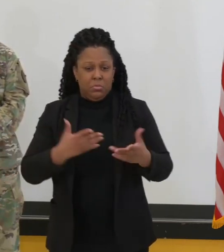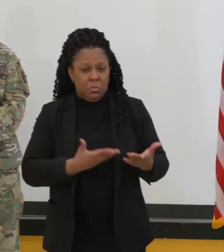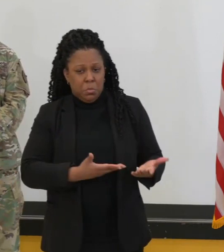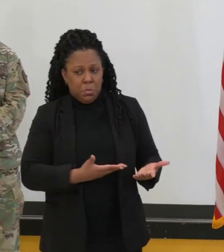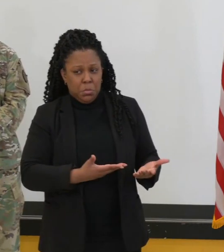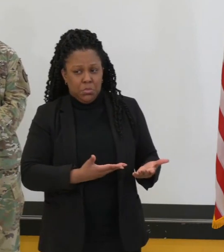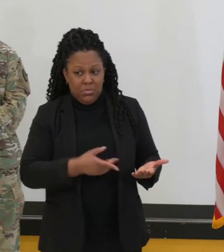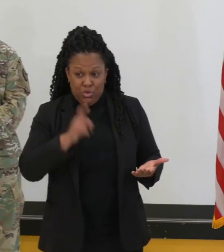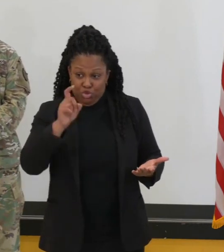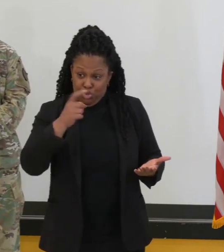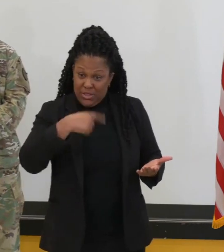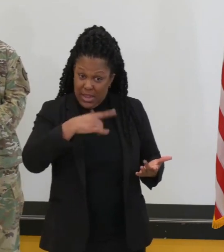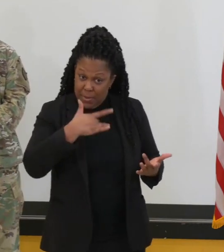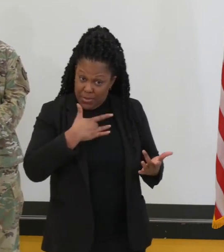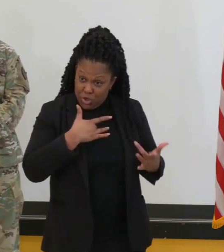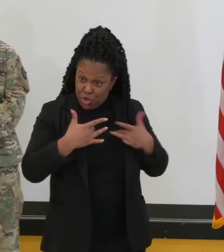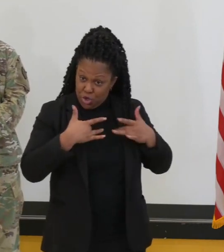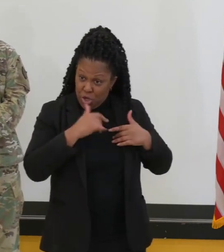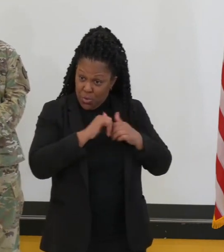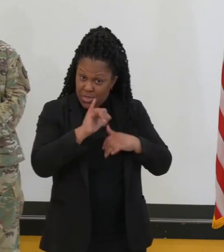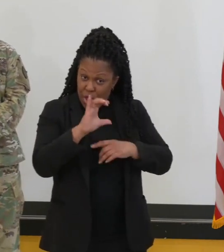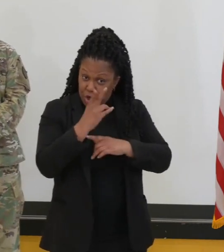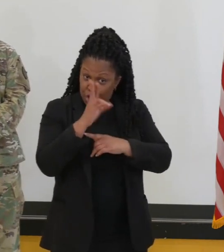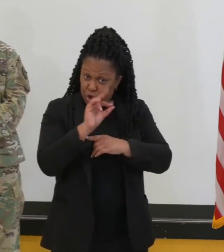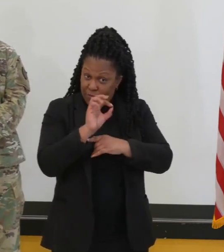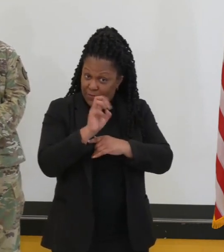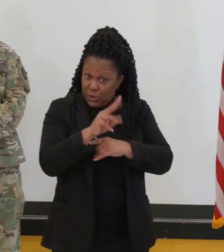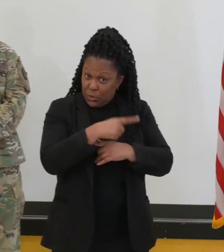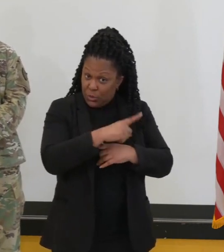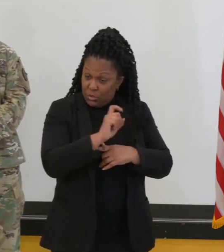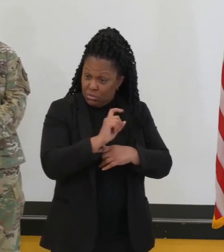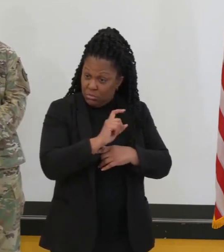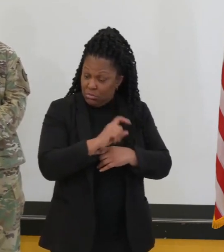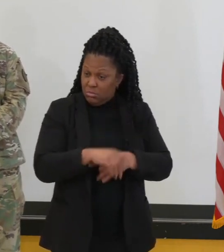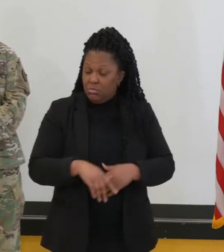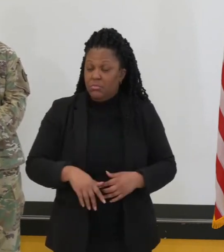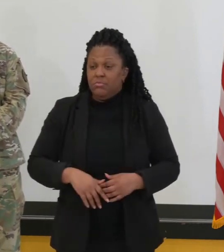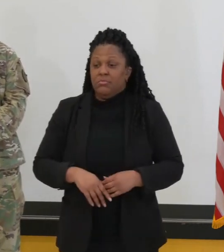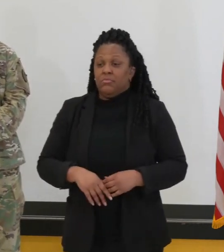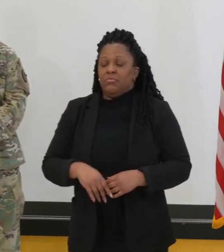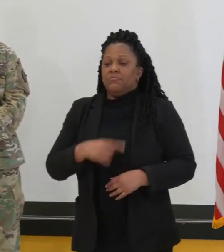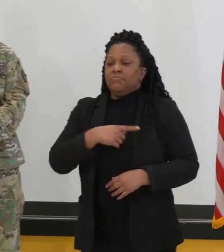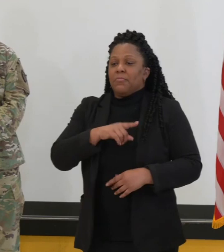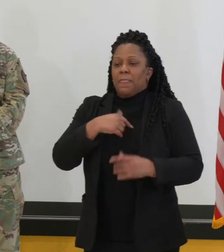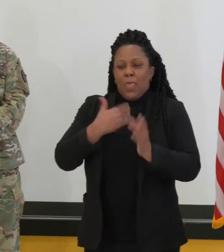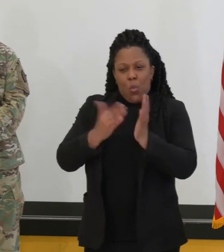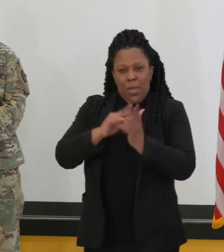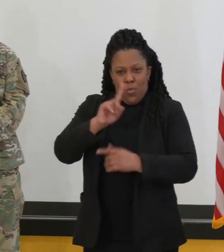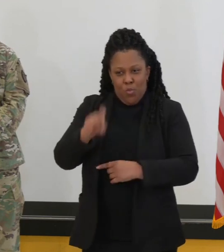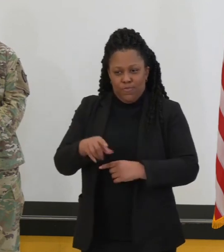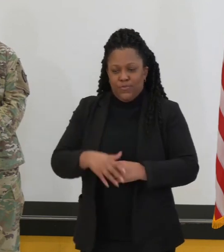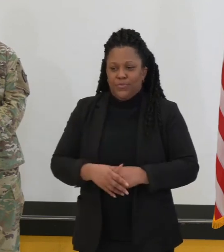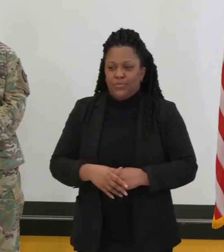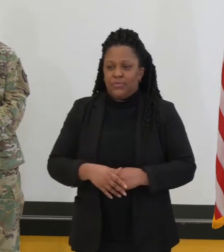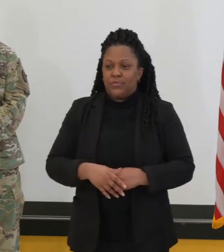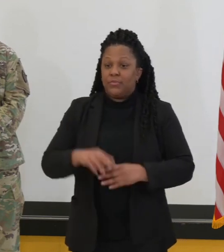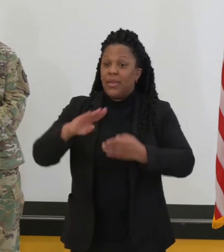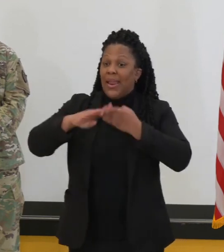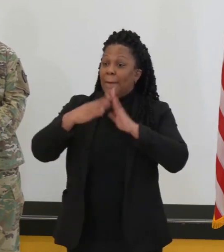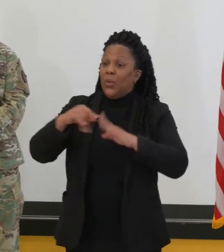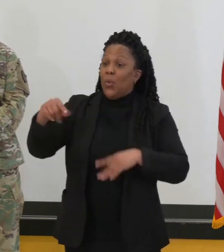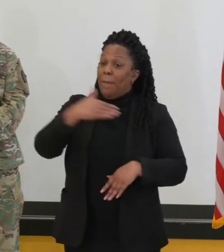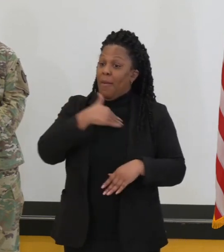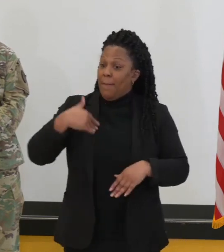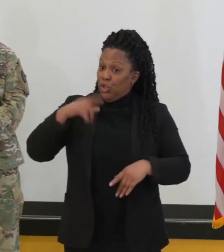they be concerned about the curfew? So the answer is, should local businesses and or community groups be afraid? And